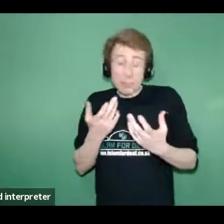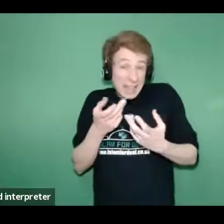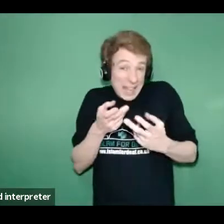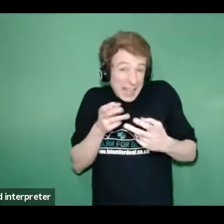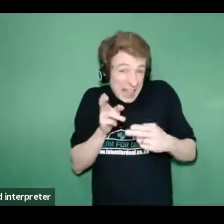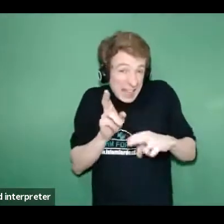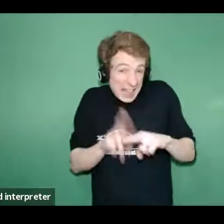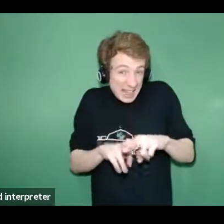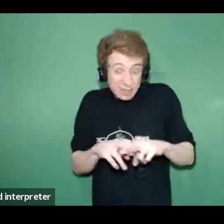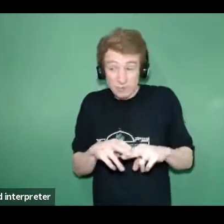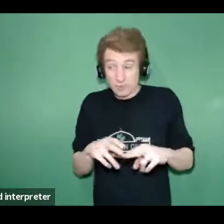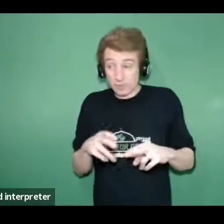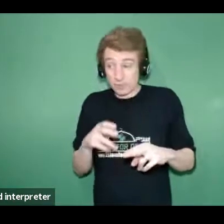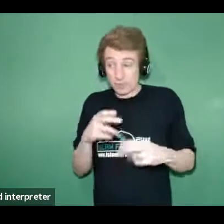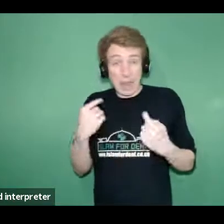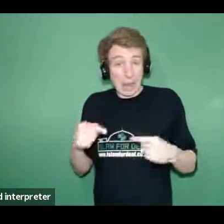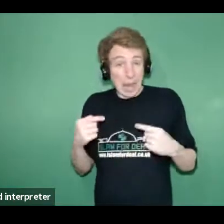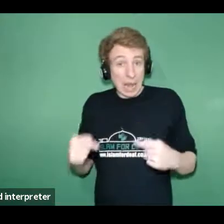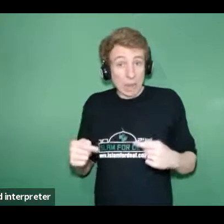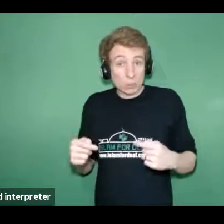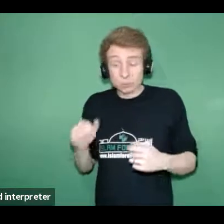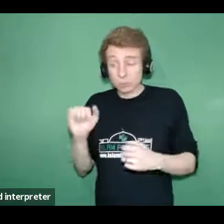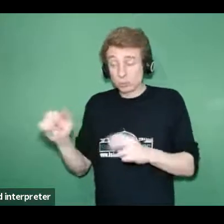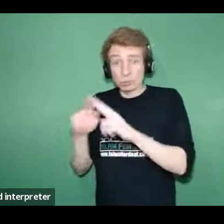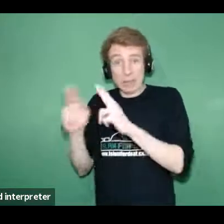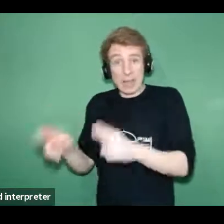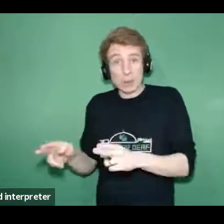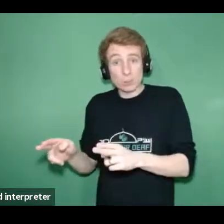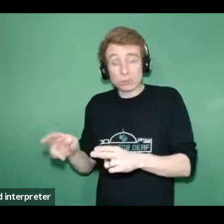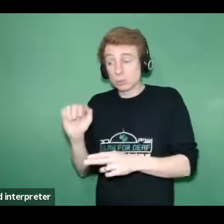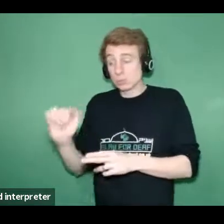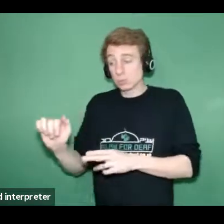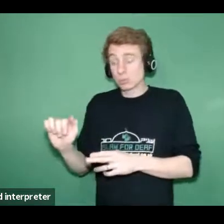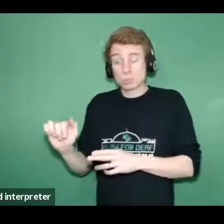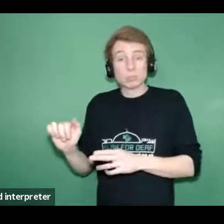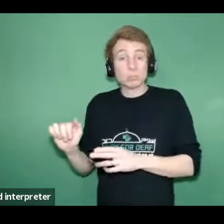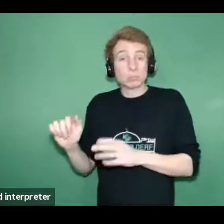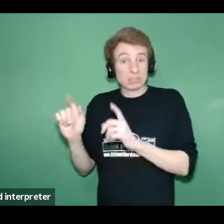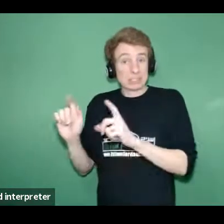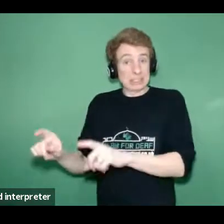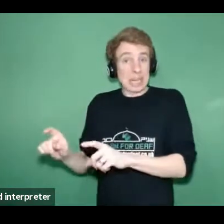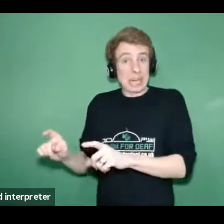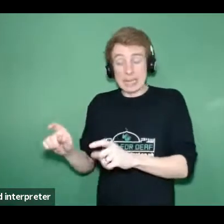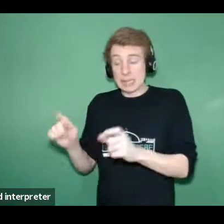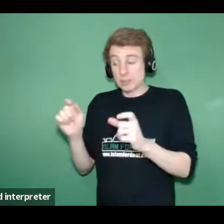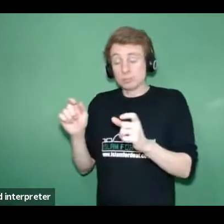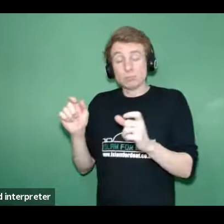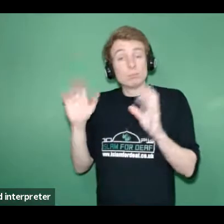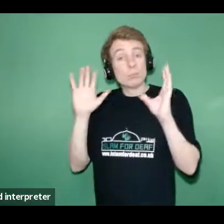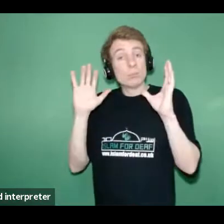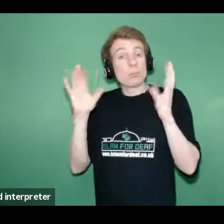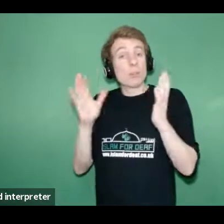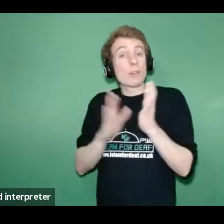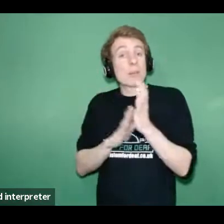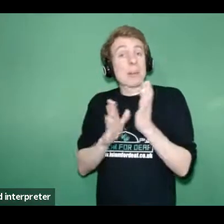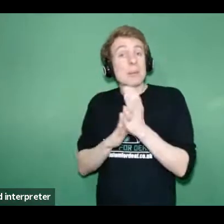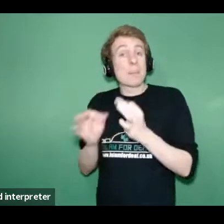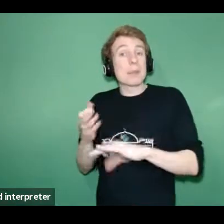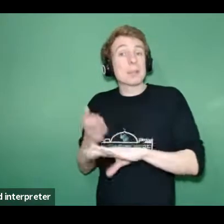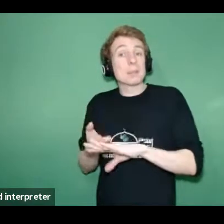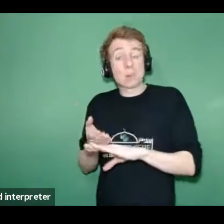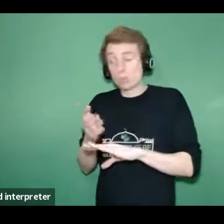the house and to have been led in the prayer by the Prophet, peace and blessings be upon him, he would have told her to have done